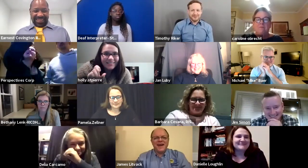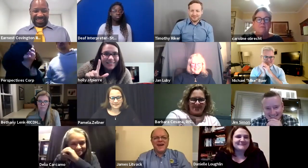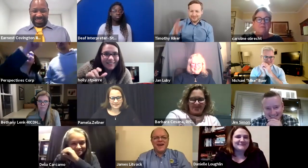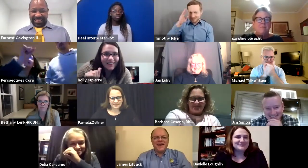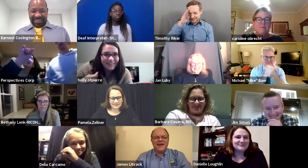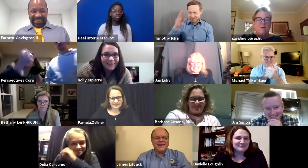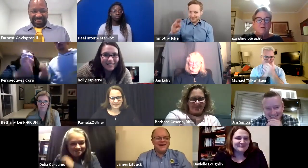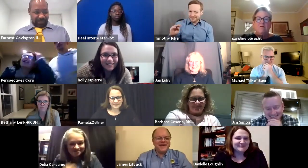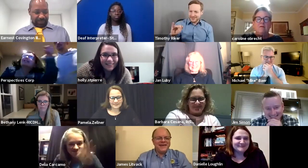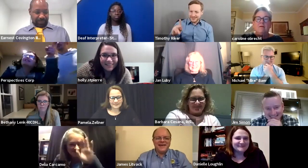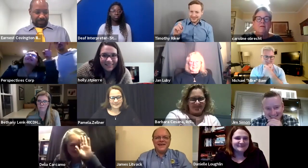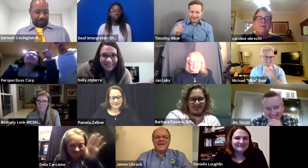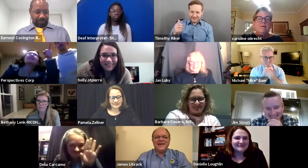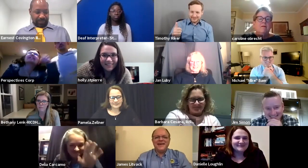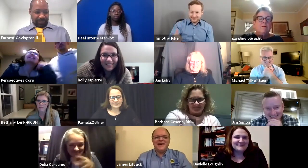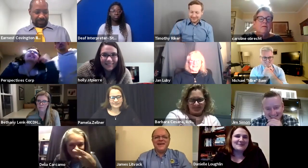Hi, Delia.